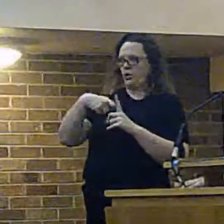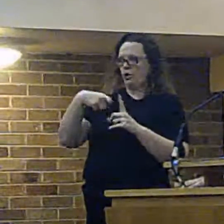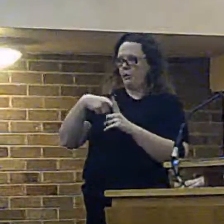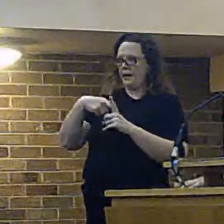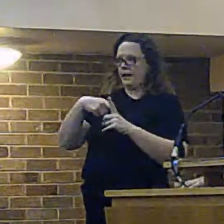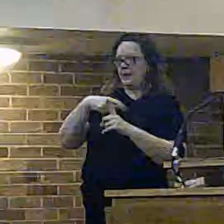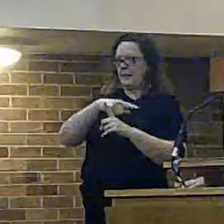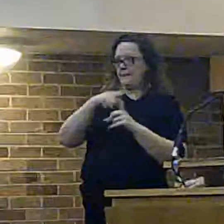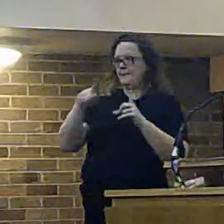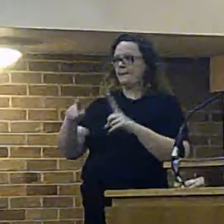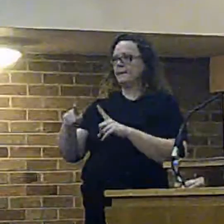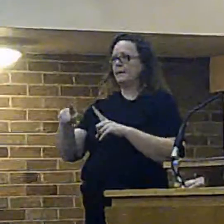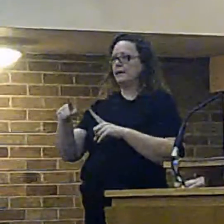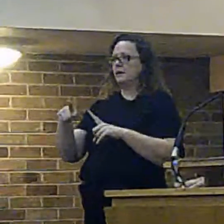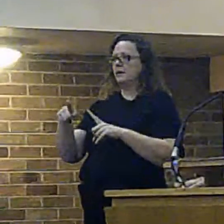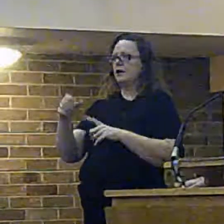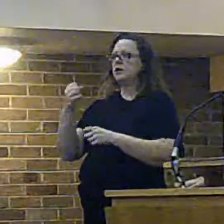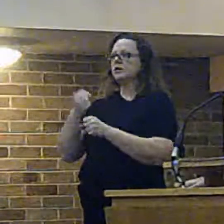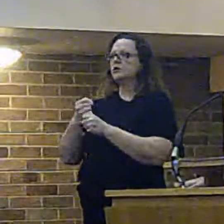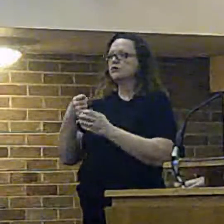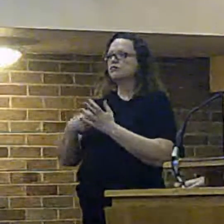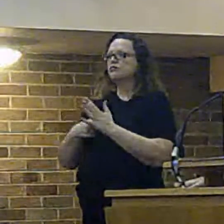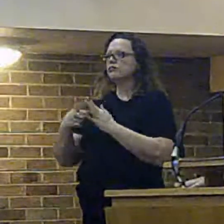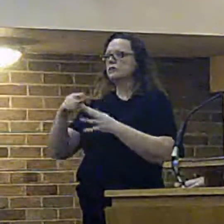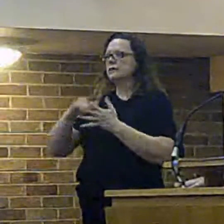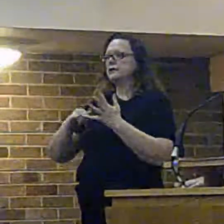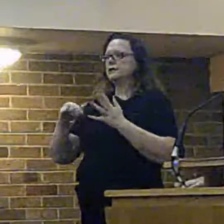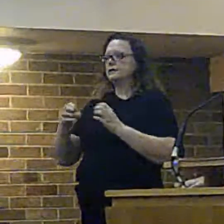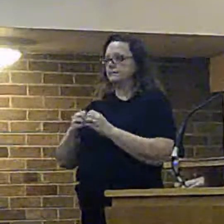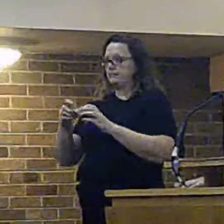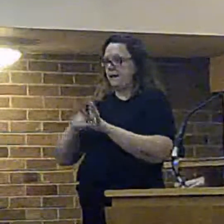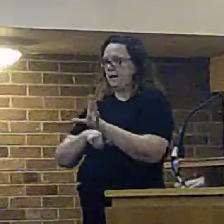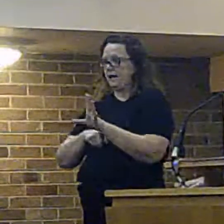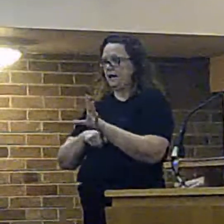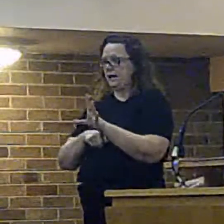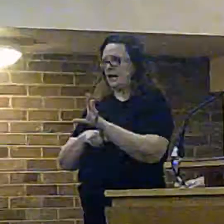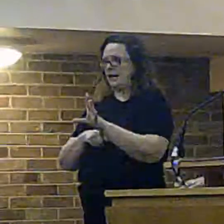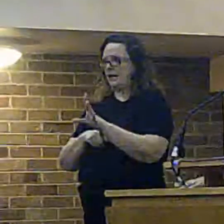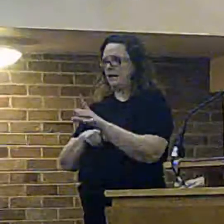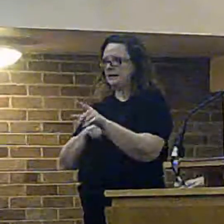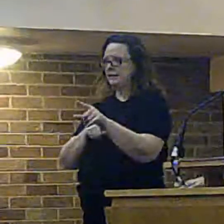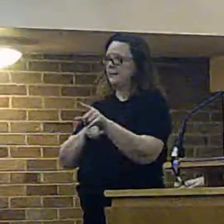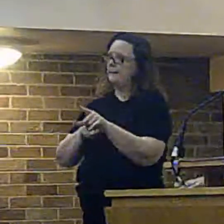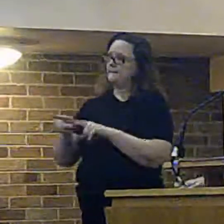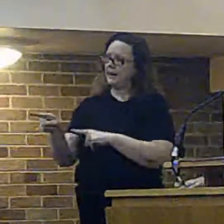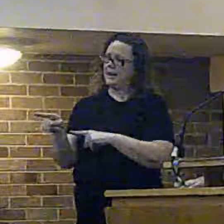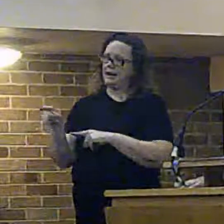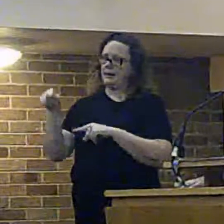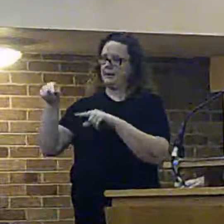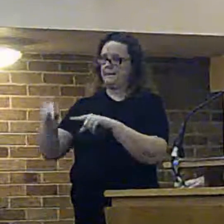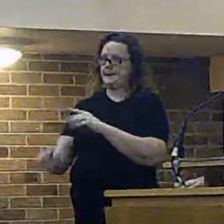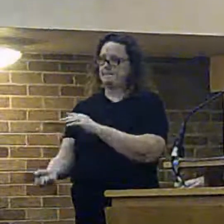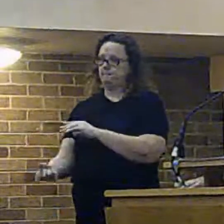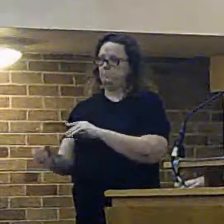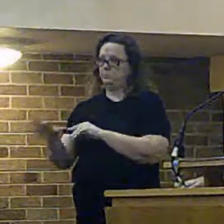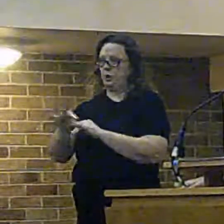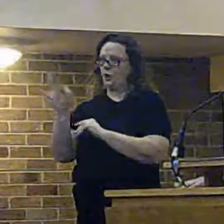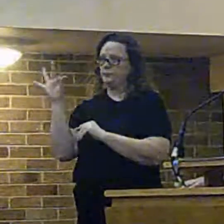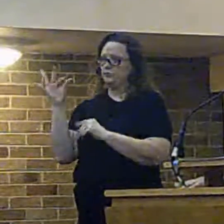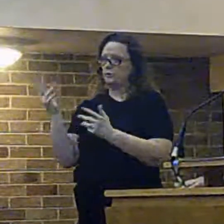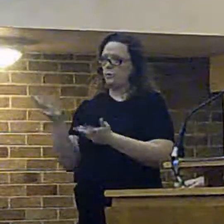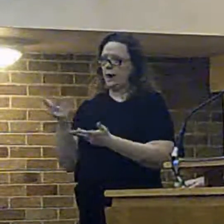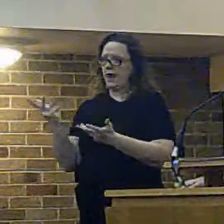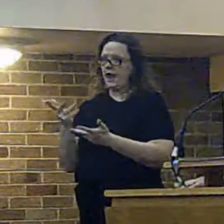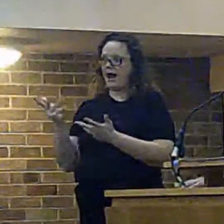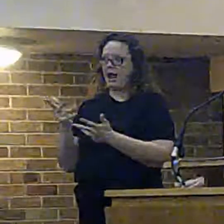I move through the presentation. Heighton and Whiston over in Knowsley, and that would be Prescott, would be the optimum location. For